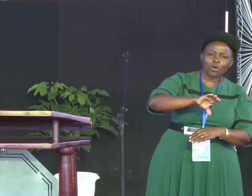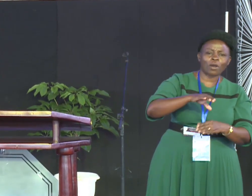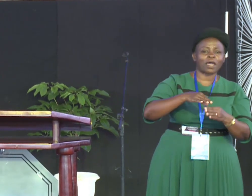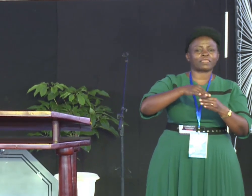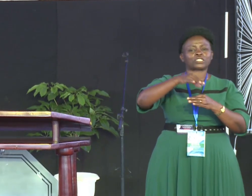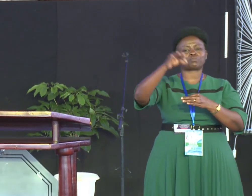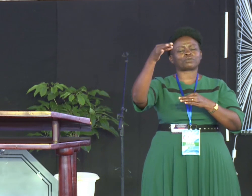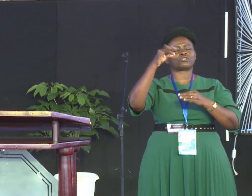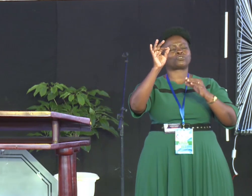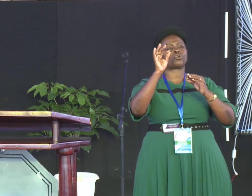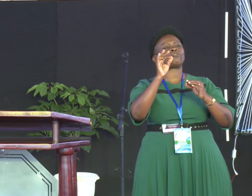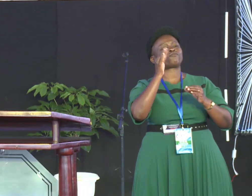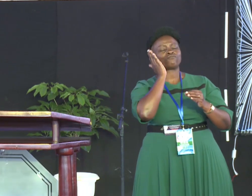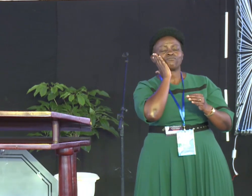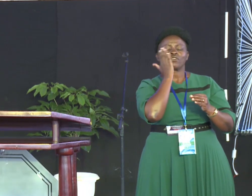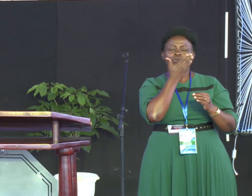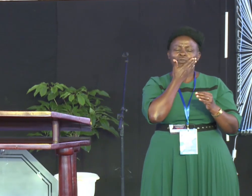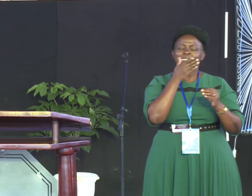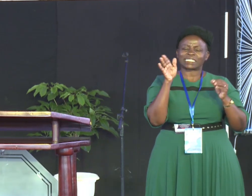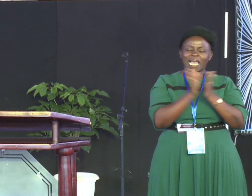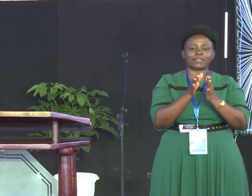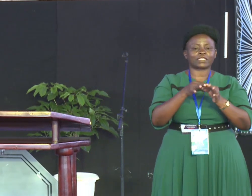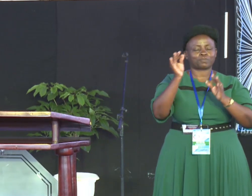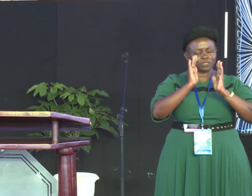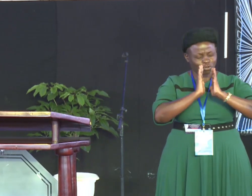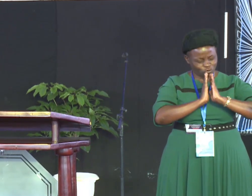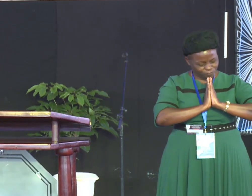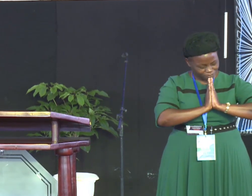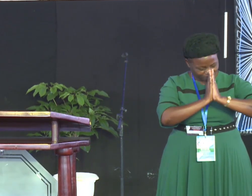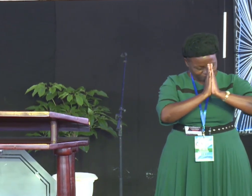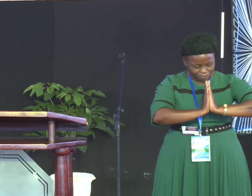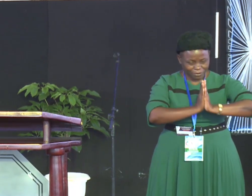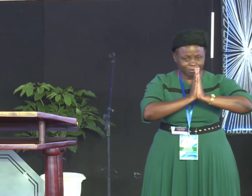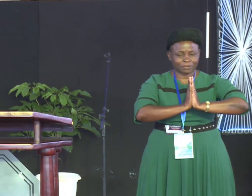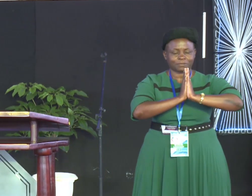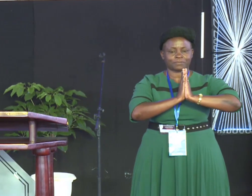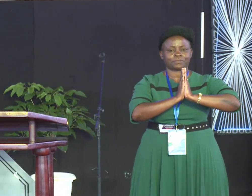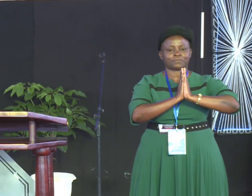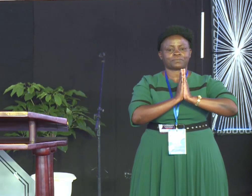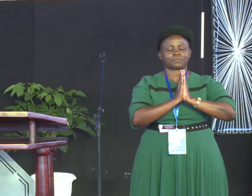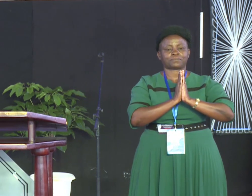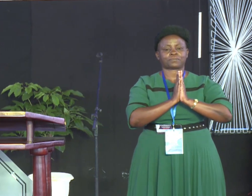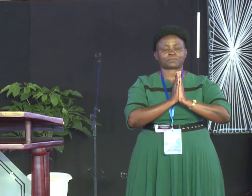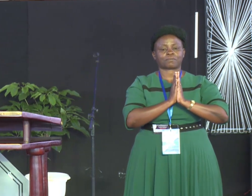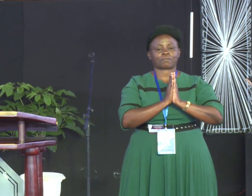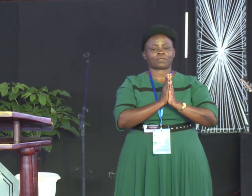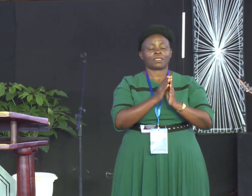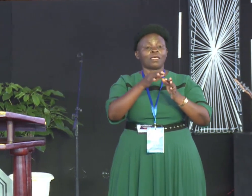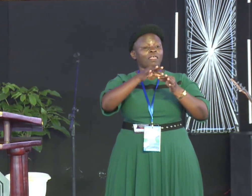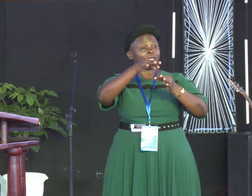n'omwoyo w'okutakabana. The Bible says in Zechariah that he is going to pour in the latter days the spirit of grace and the spirit of supplication.